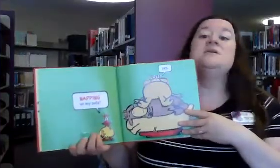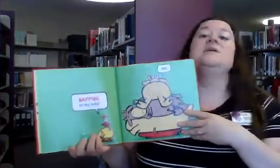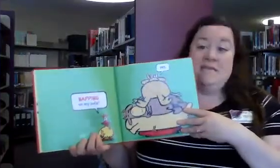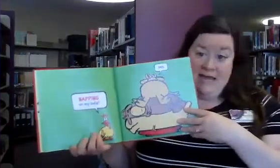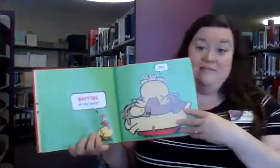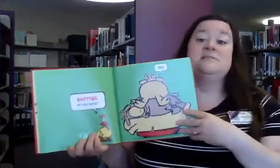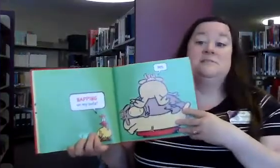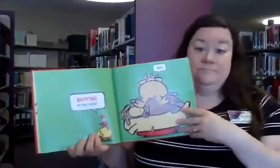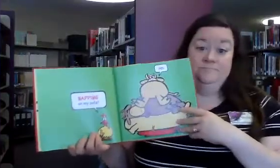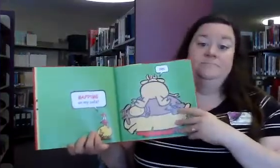Yes.